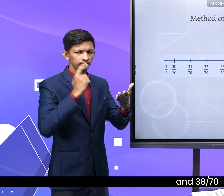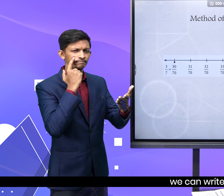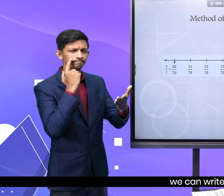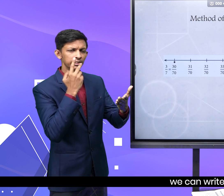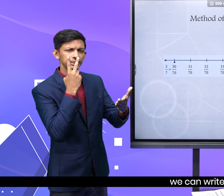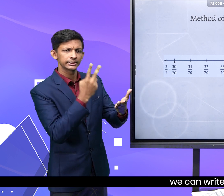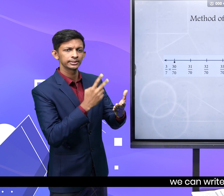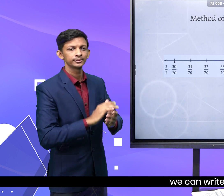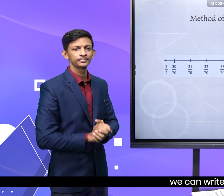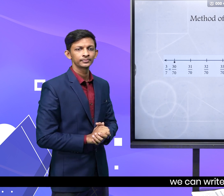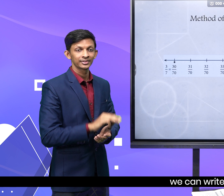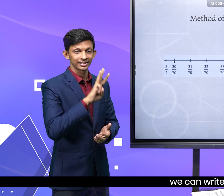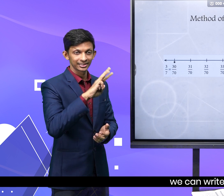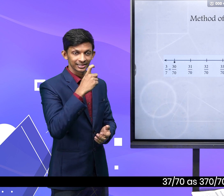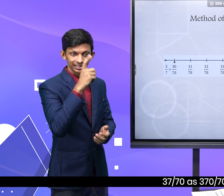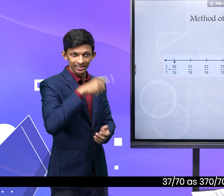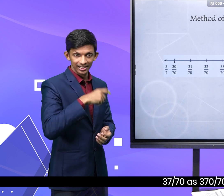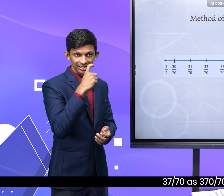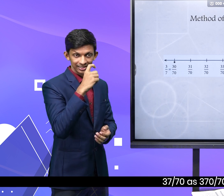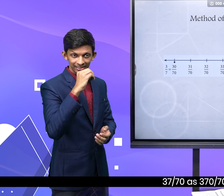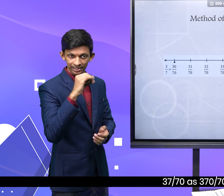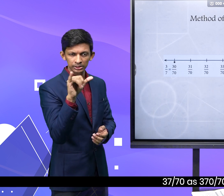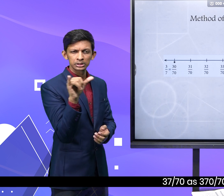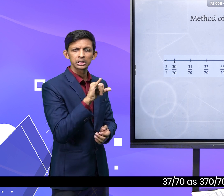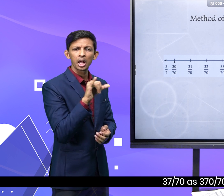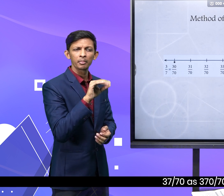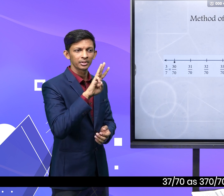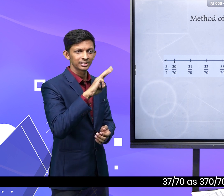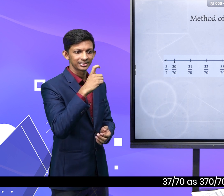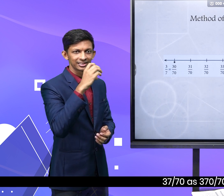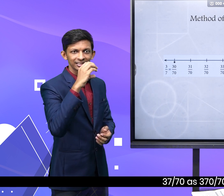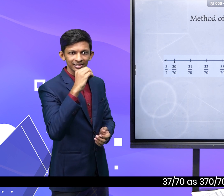we can write 37 by 70 as 370 by 700